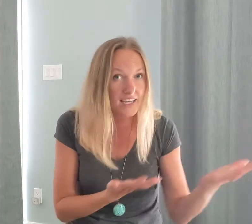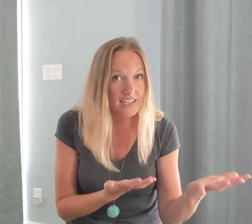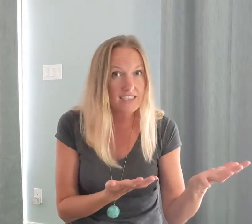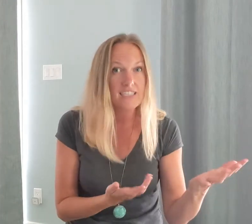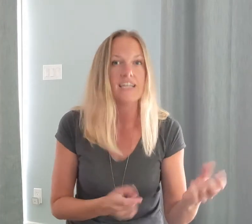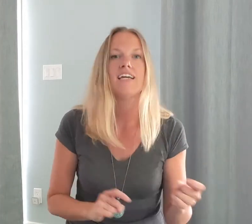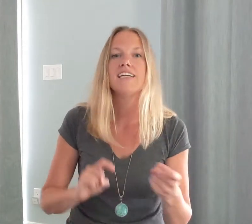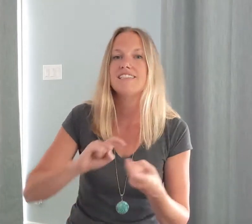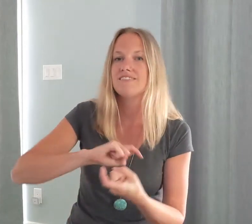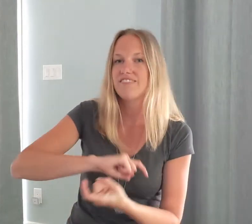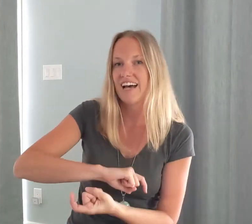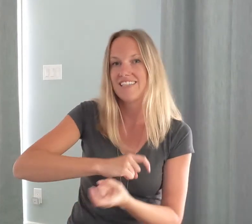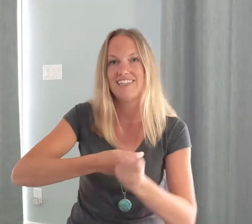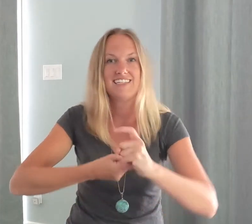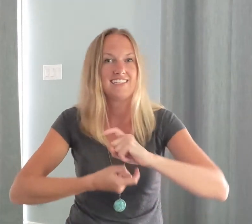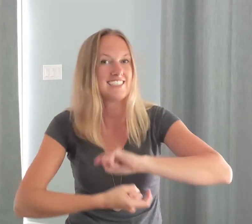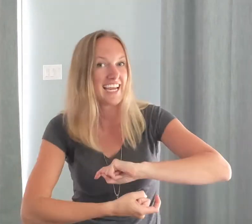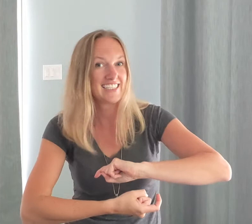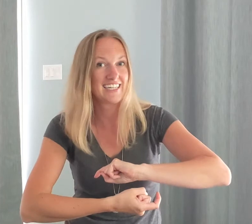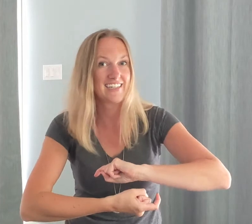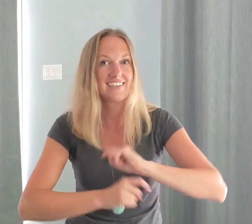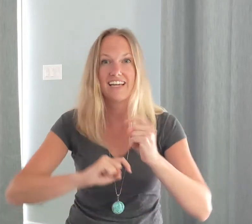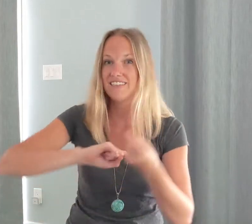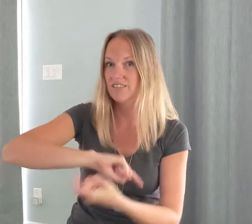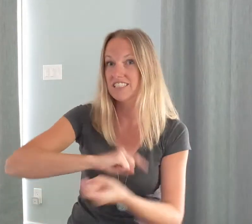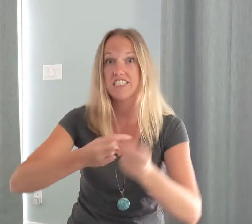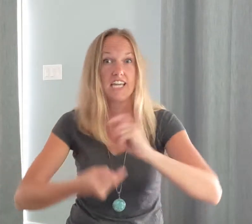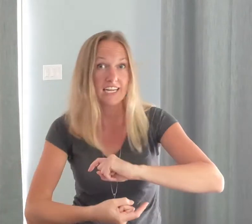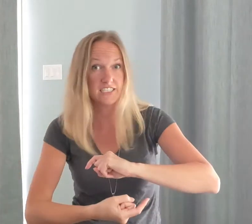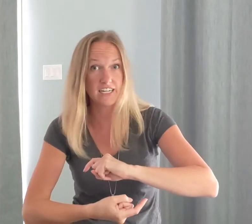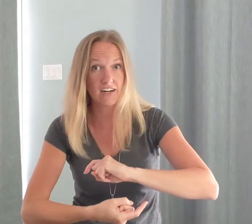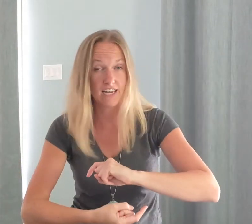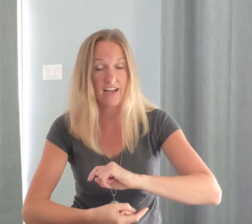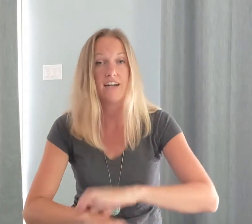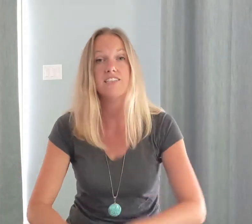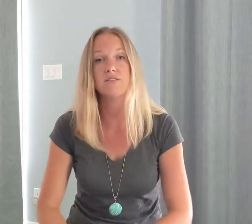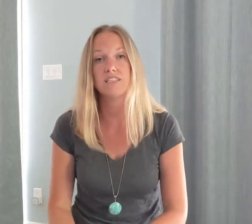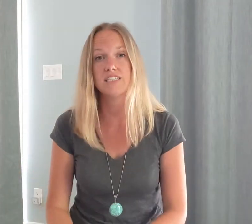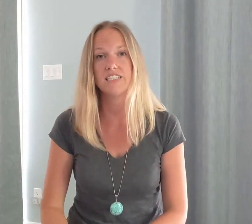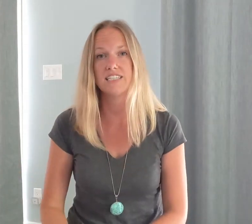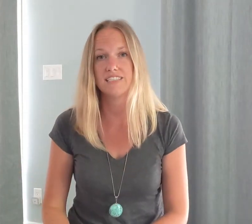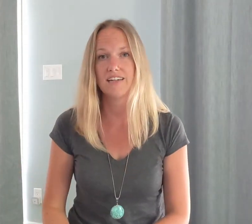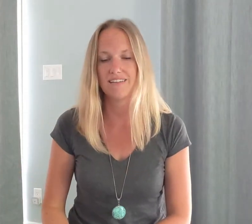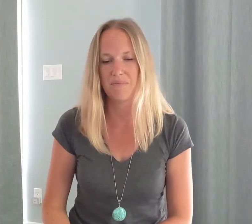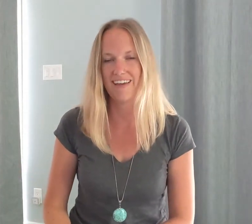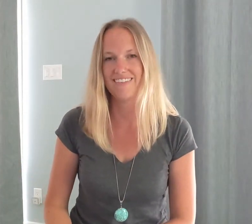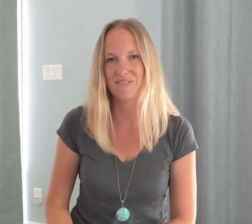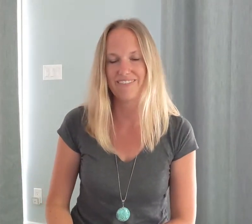it. He's in fact changing. Okay, so he's changing our chaos. So we're gonna change that sign a little bit to reflect